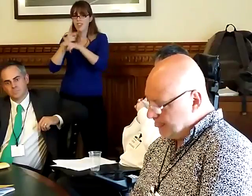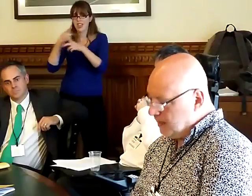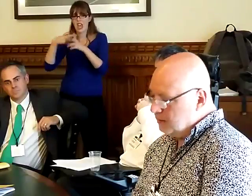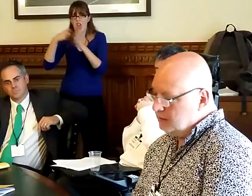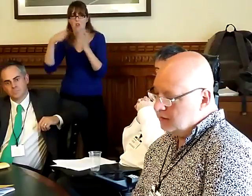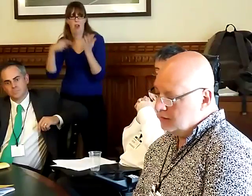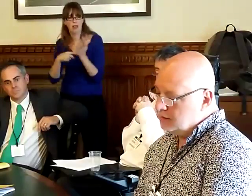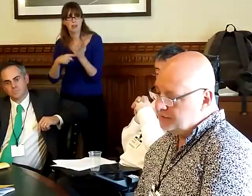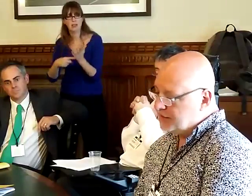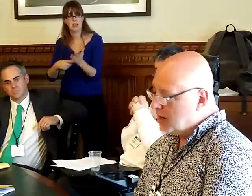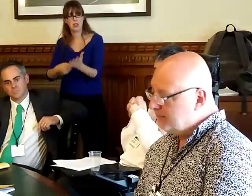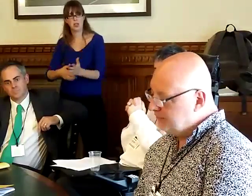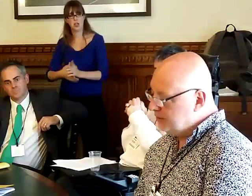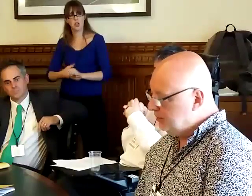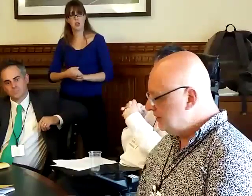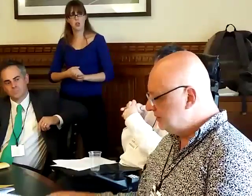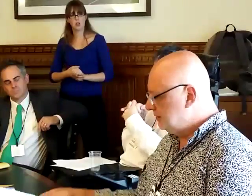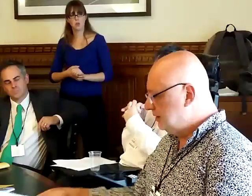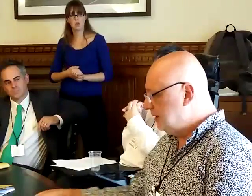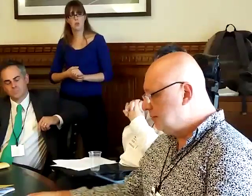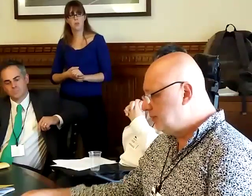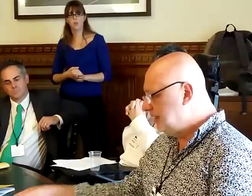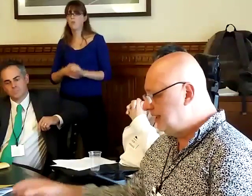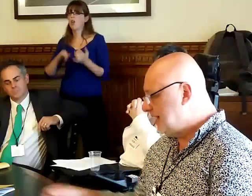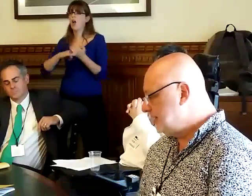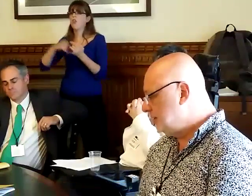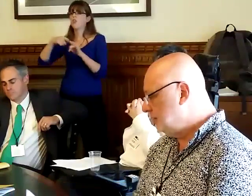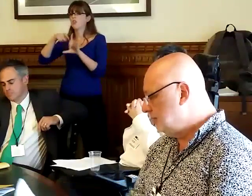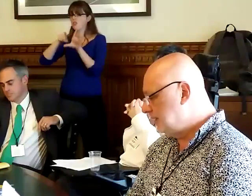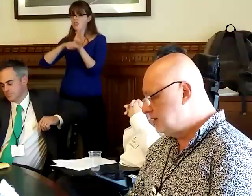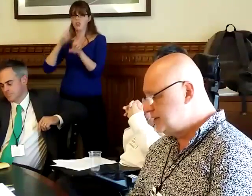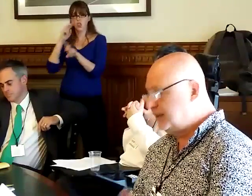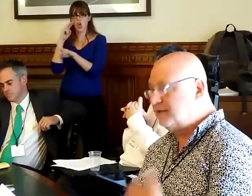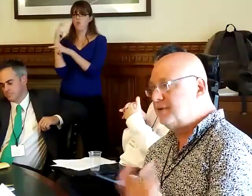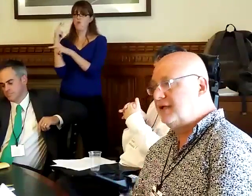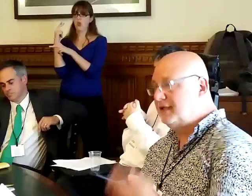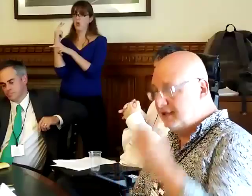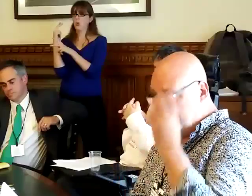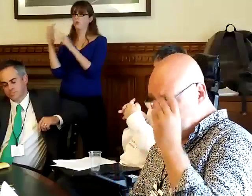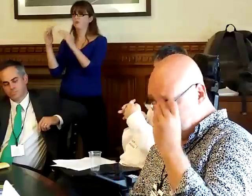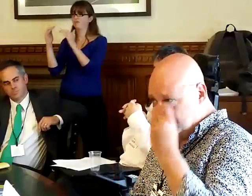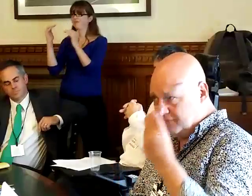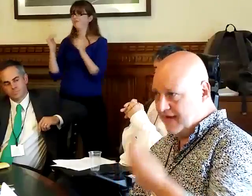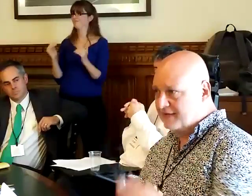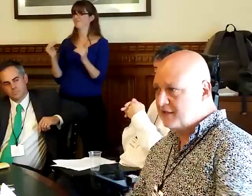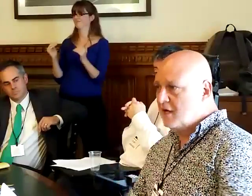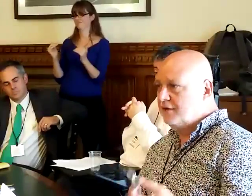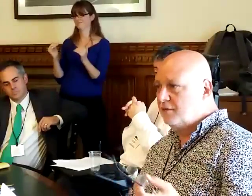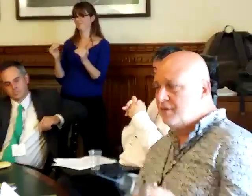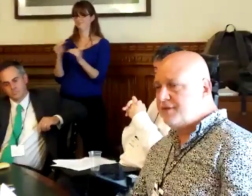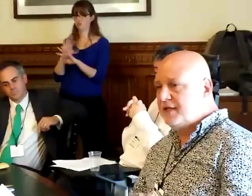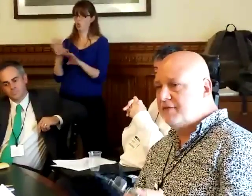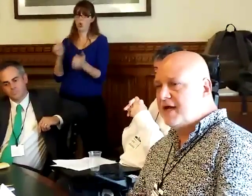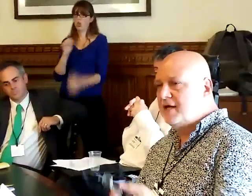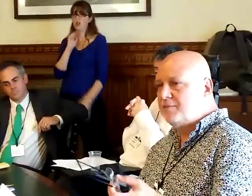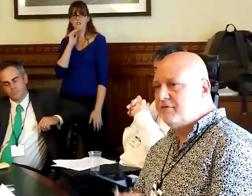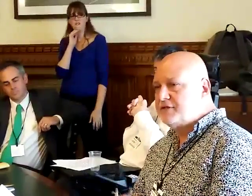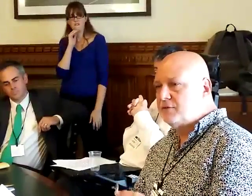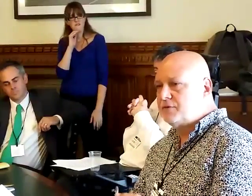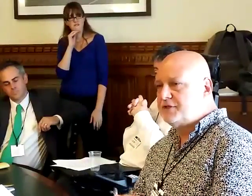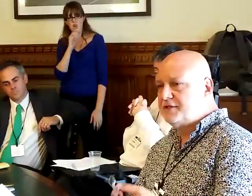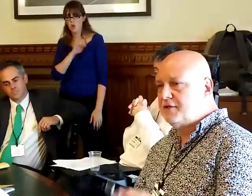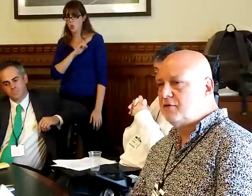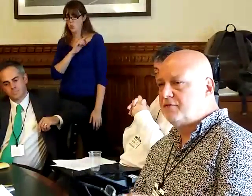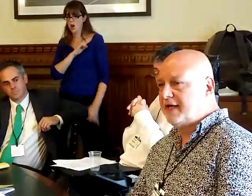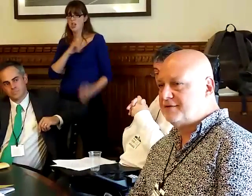And the Sky review is completely inadequate because it completely ignores the fact that with the